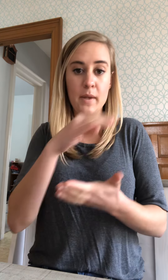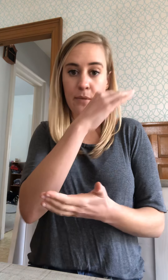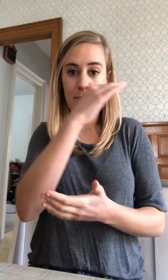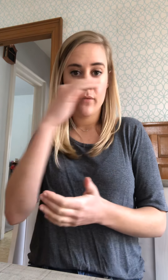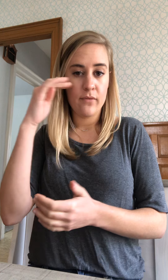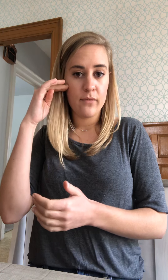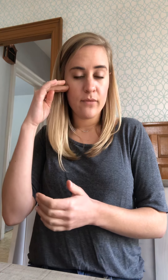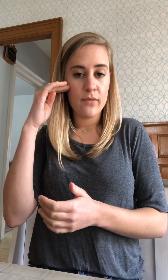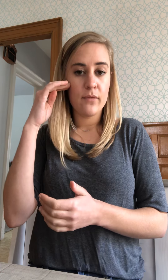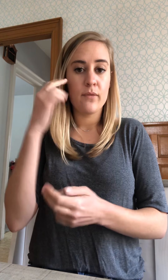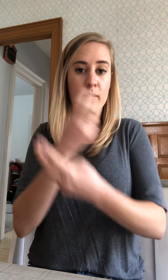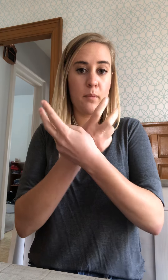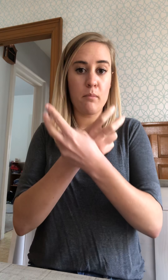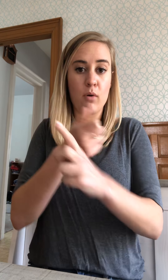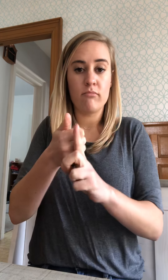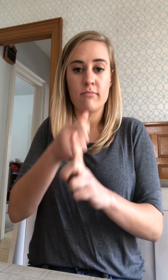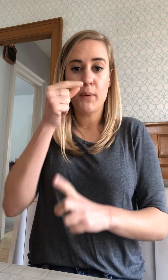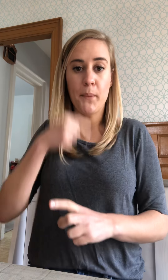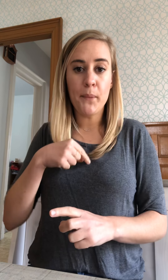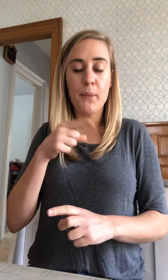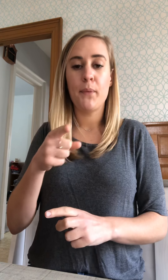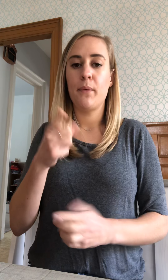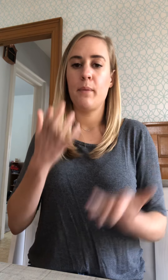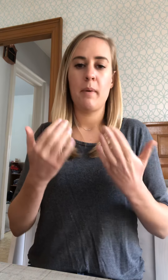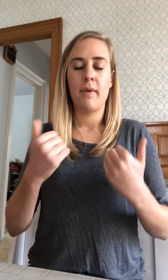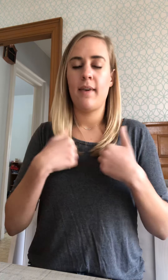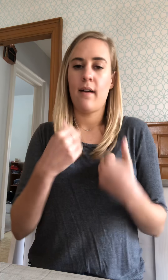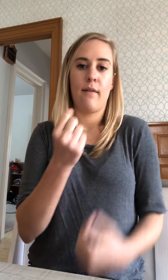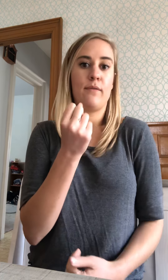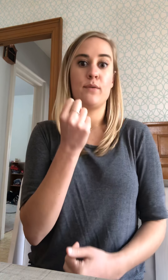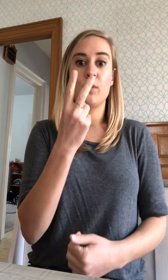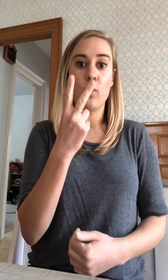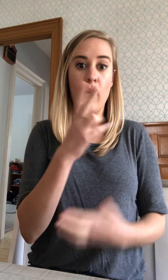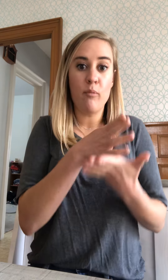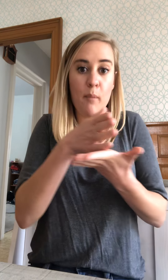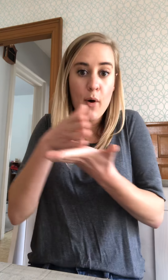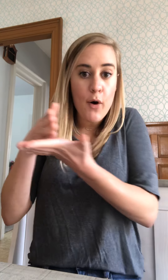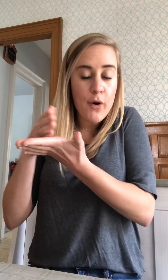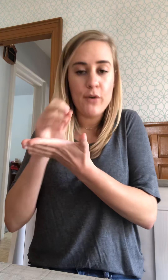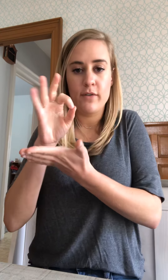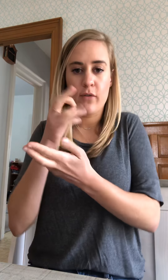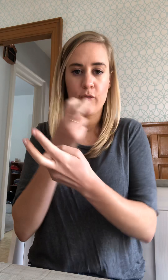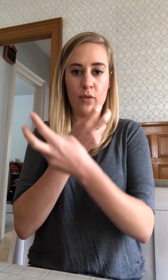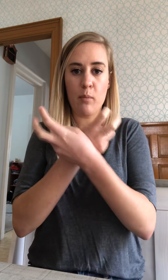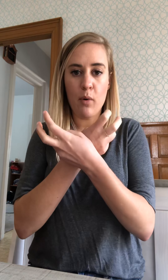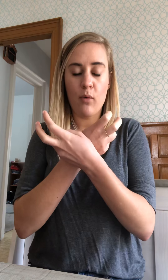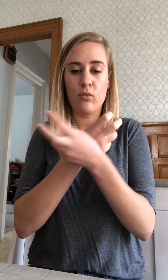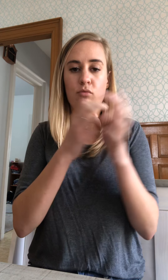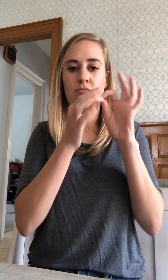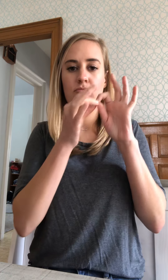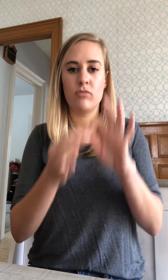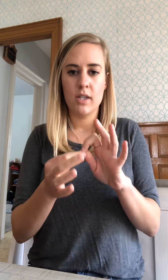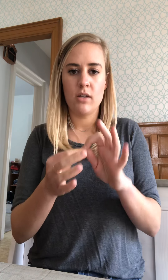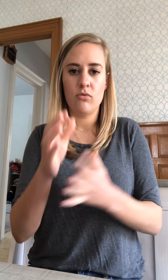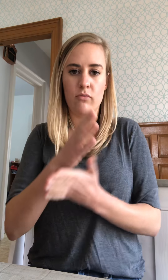where you may have a dozen or more bone segments associated with the fracture. Favorable